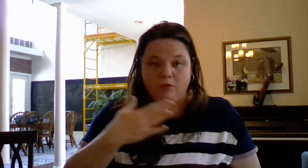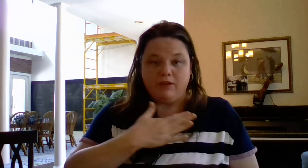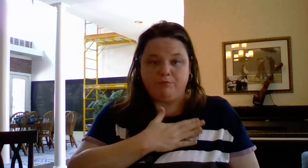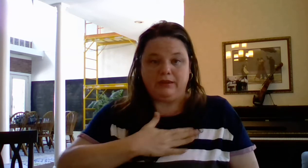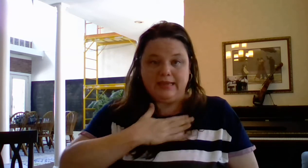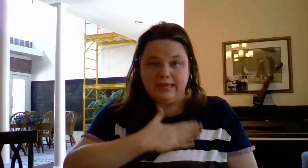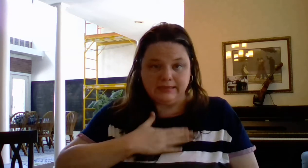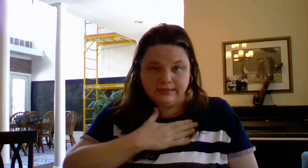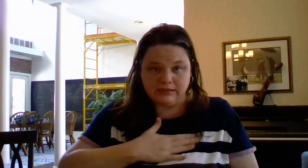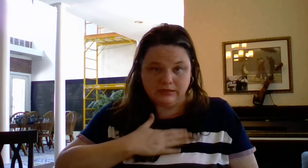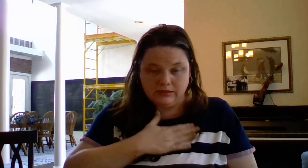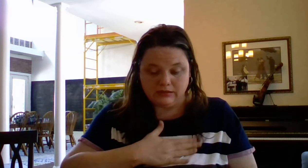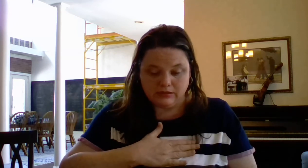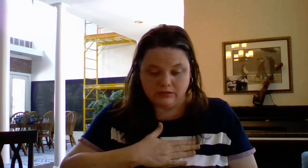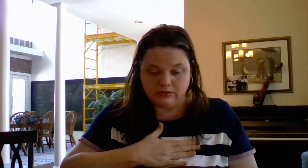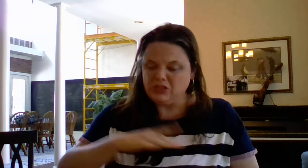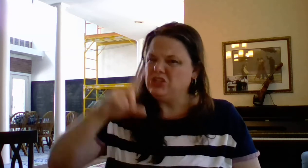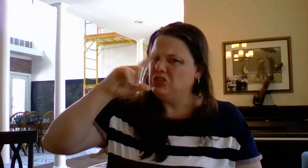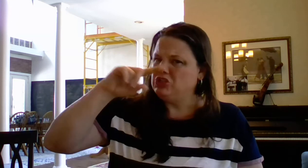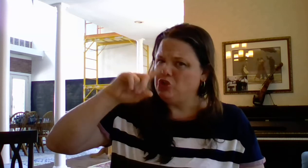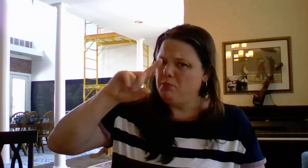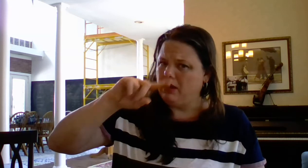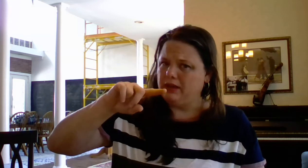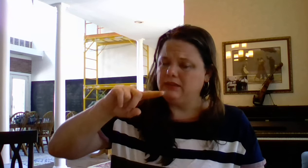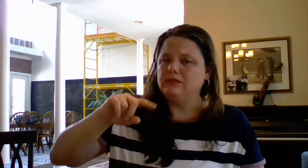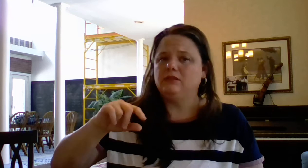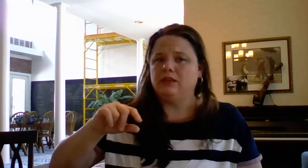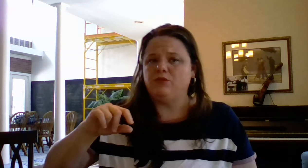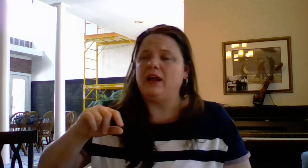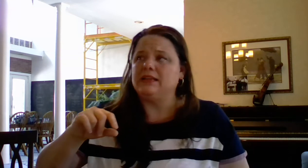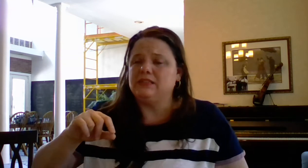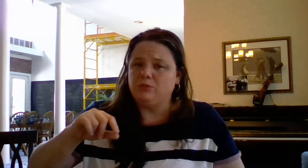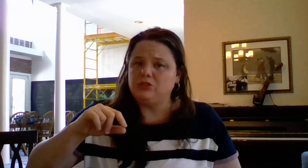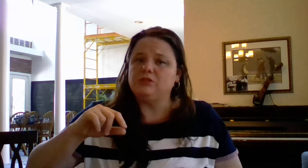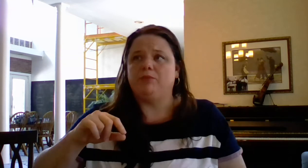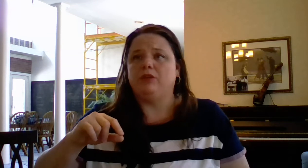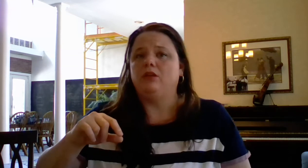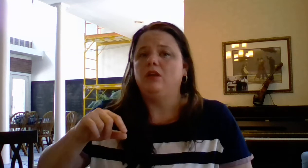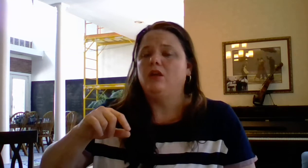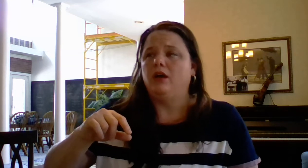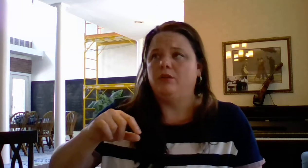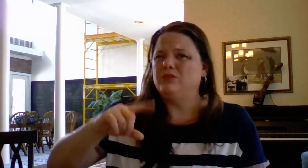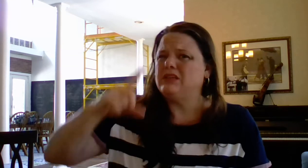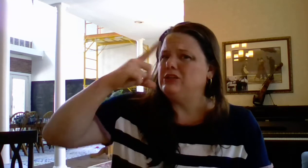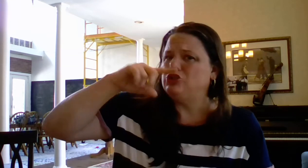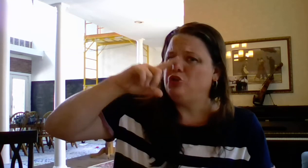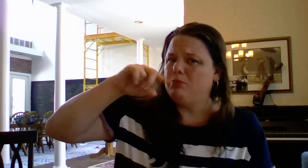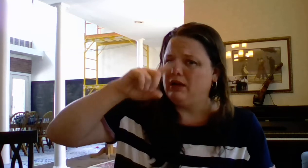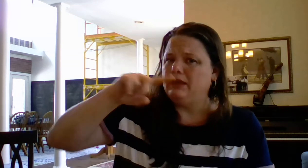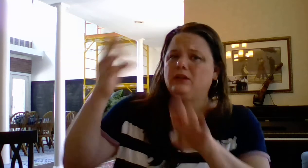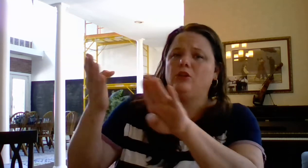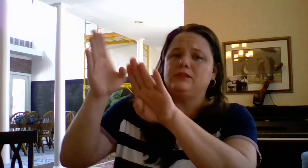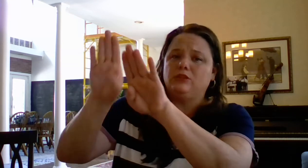have please, do you mind? That's if you're asking someone to do something. You say, do you mind closing the